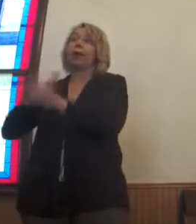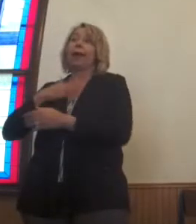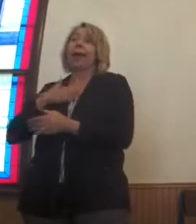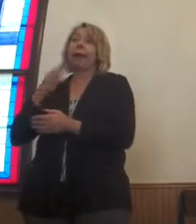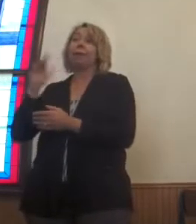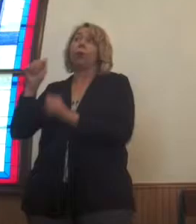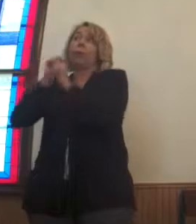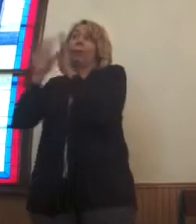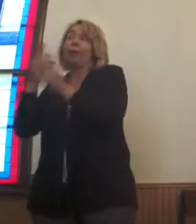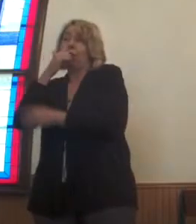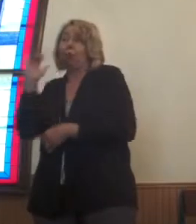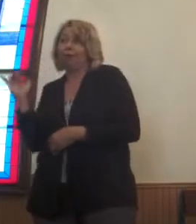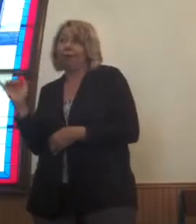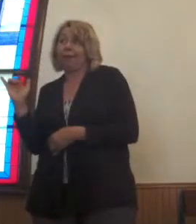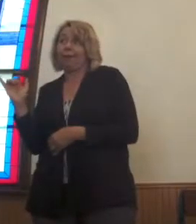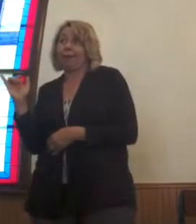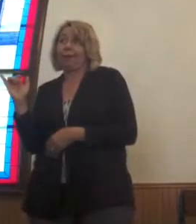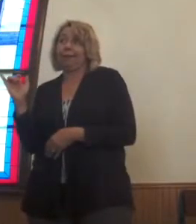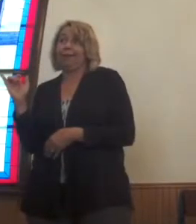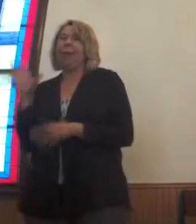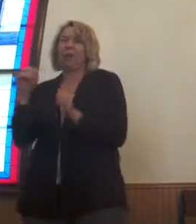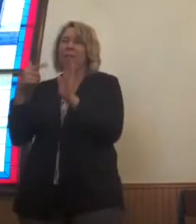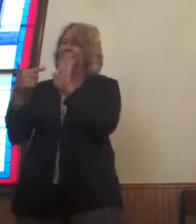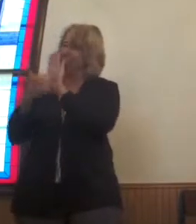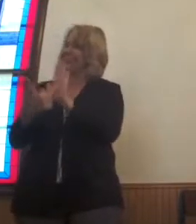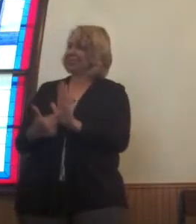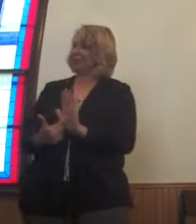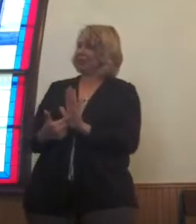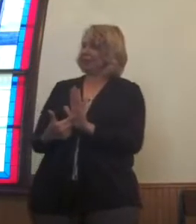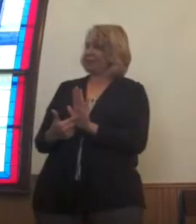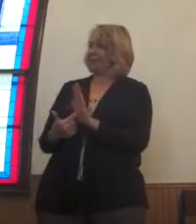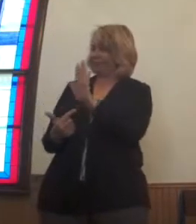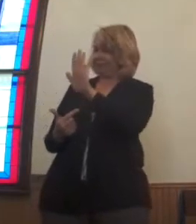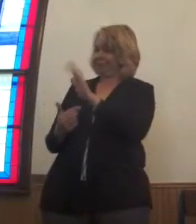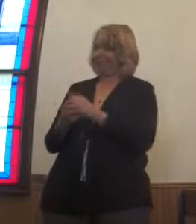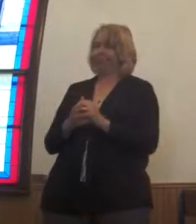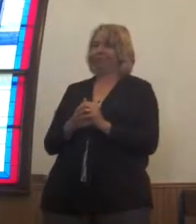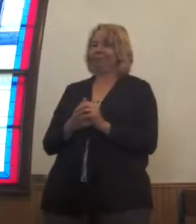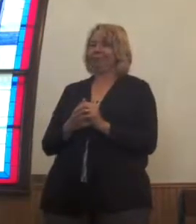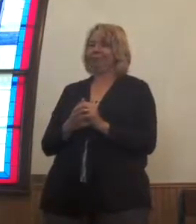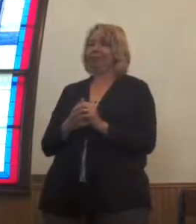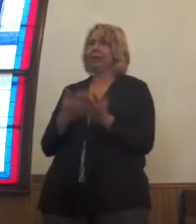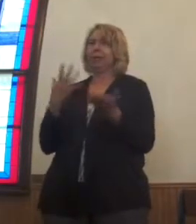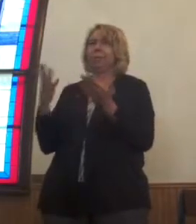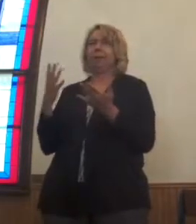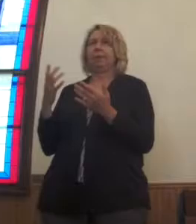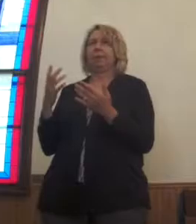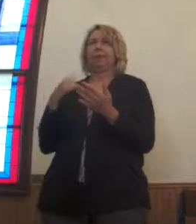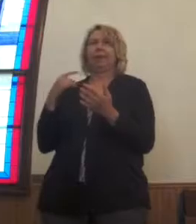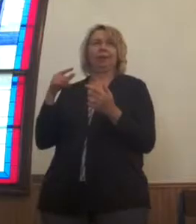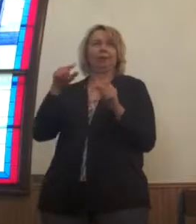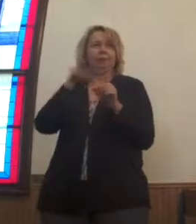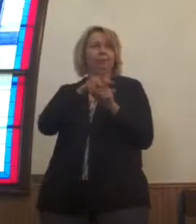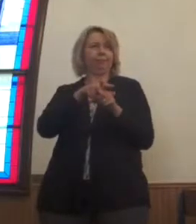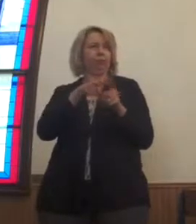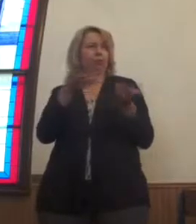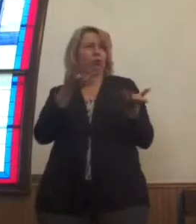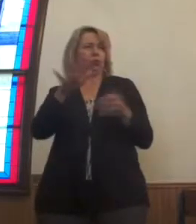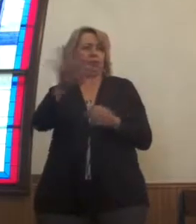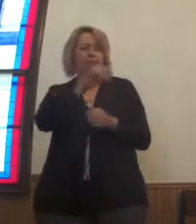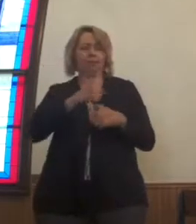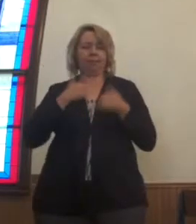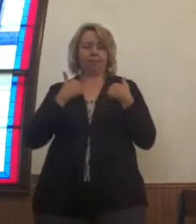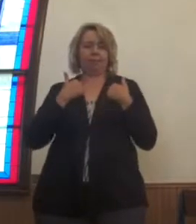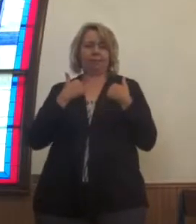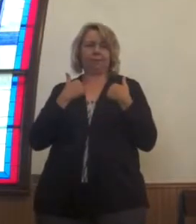in life. Mm-hmm. And I'm going to take some of these traits and compare them of how we might connect it with our own neighborhoods of life.